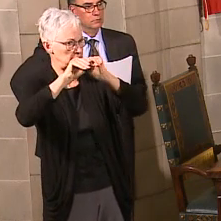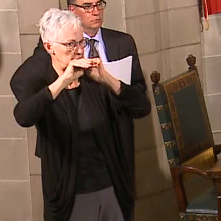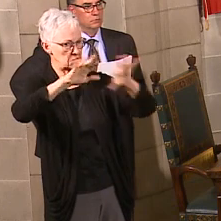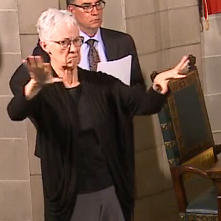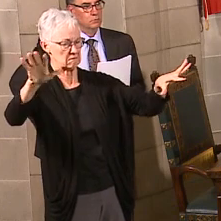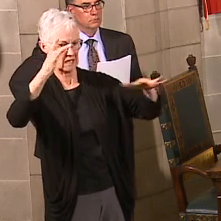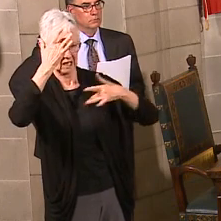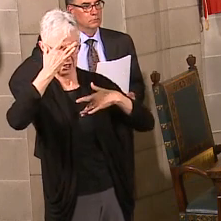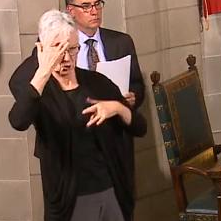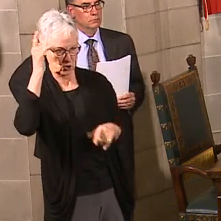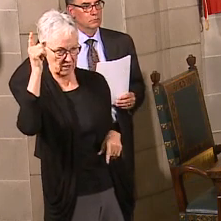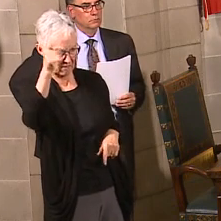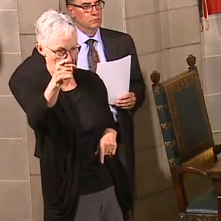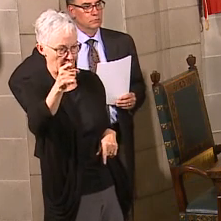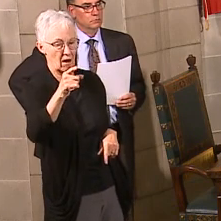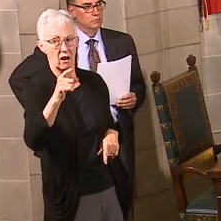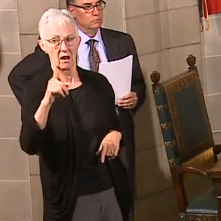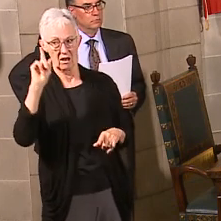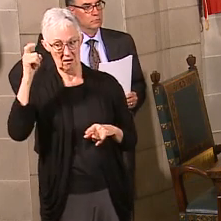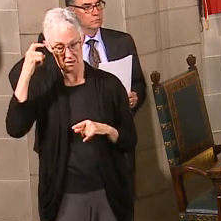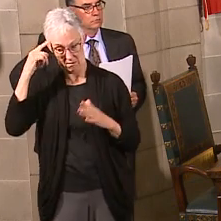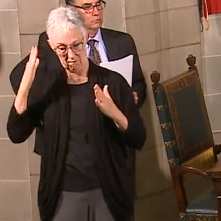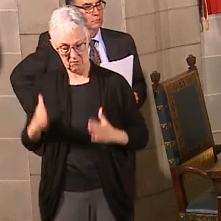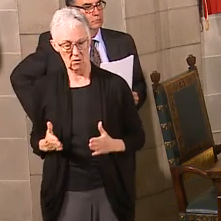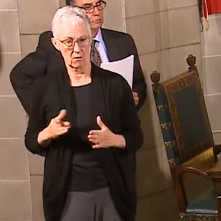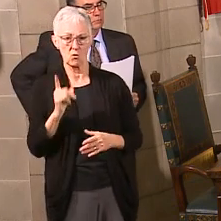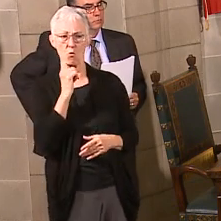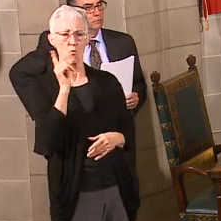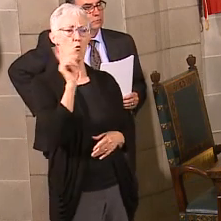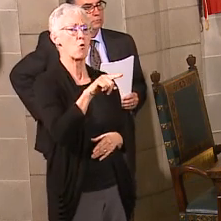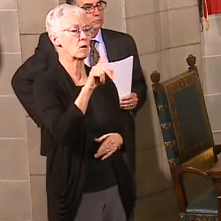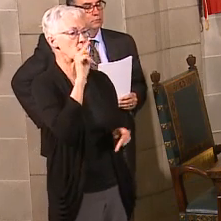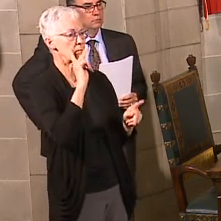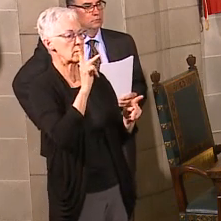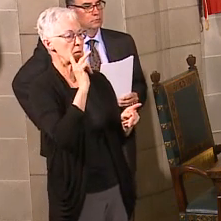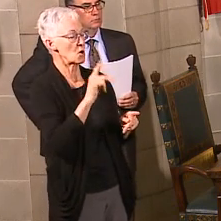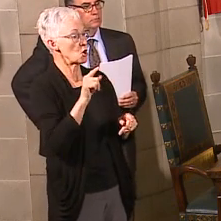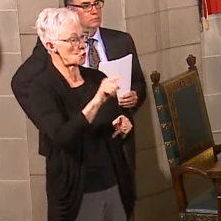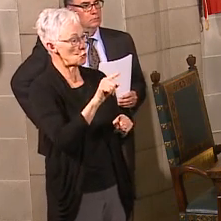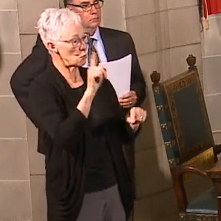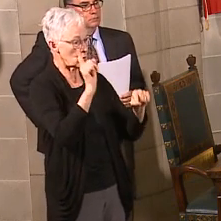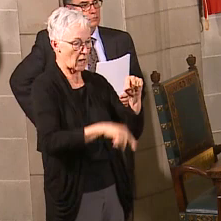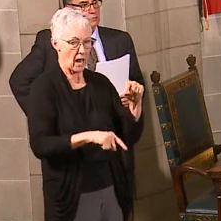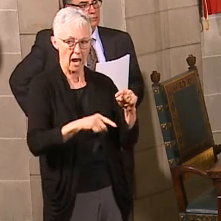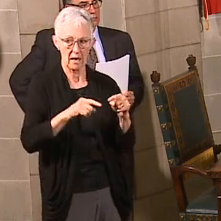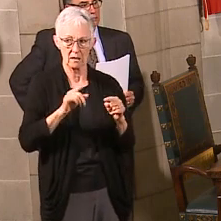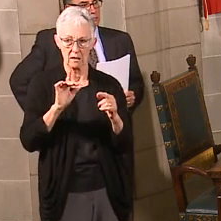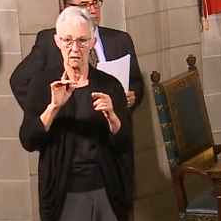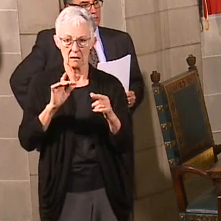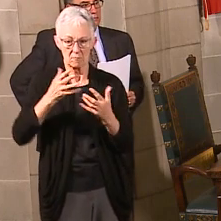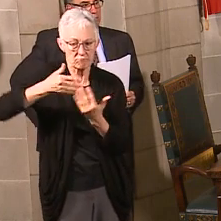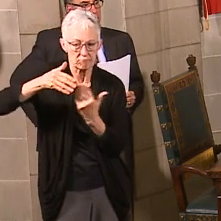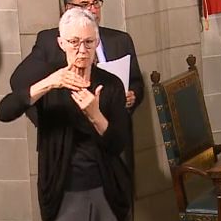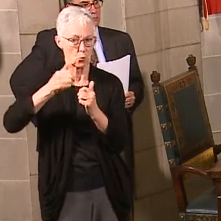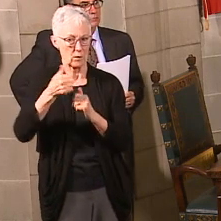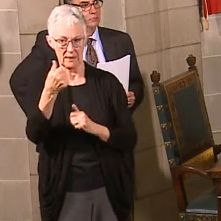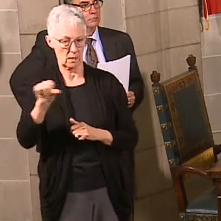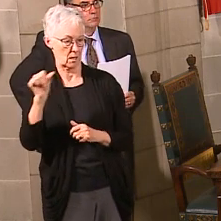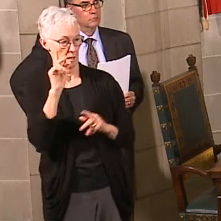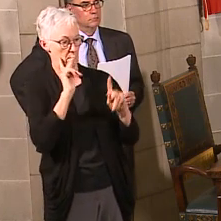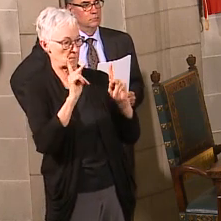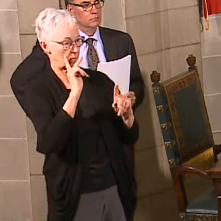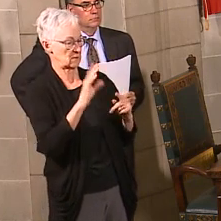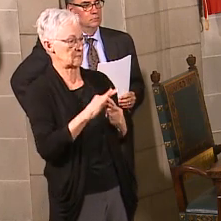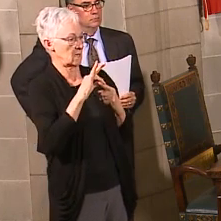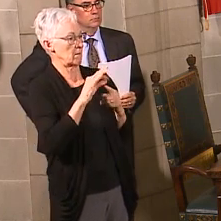spread. Her order decreed residents could only gather with people who lived in their same household, and it required businesses to evaluate which employees were essential and